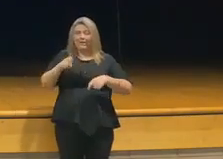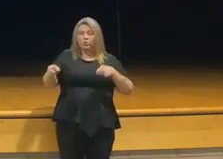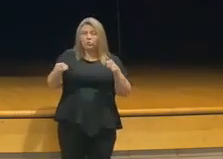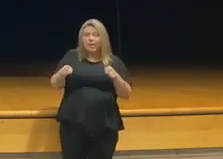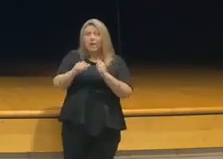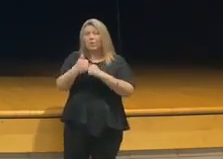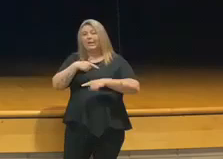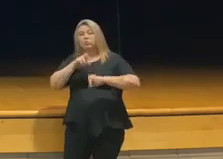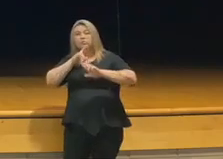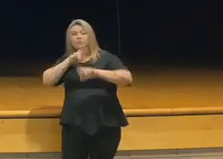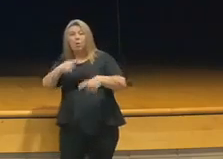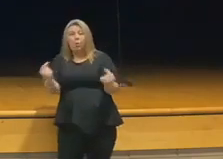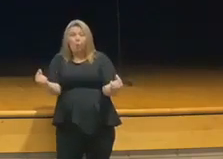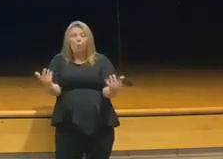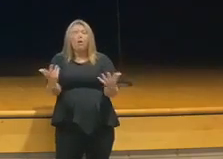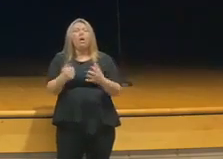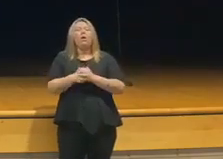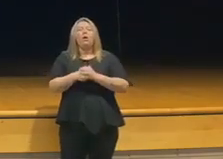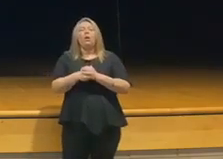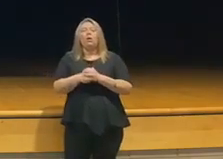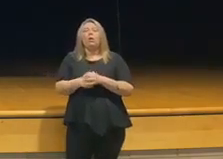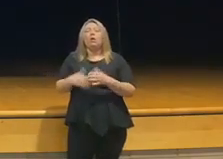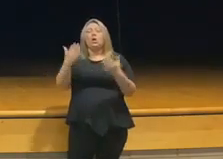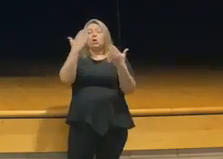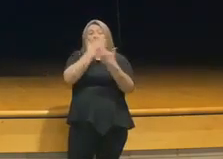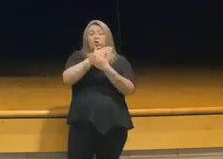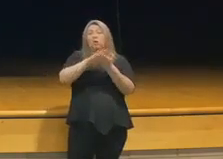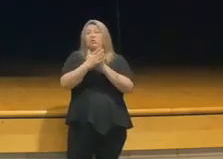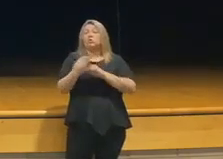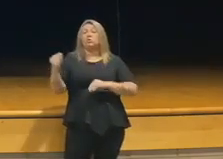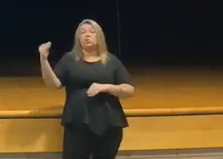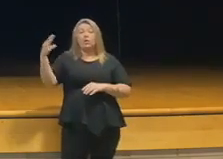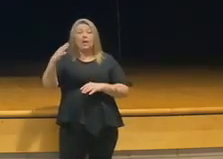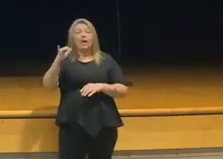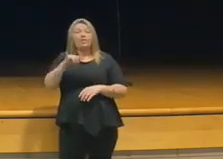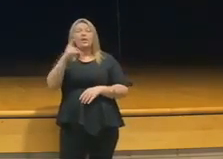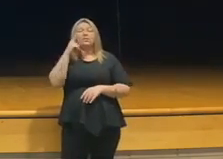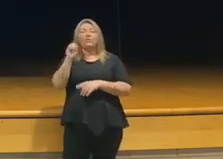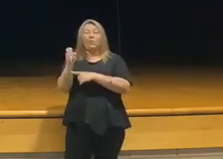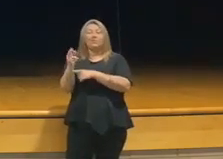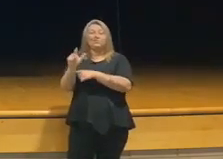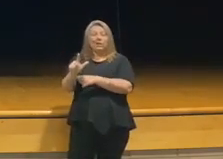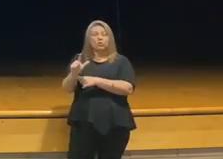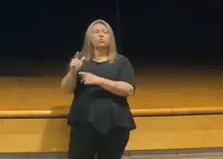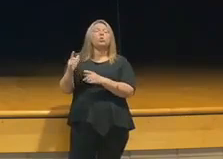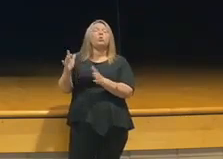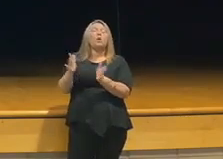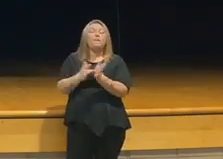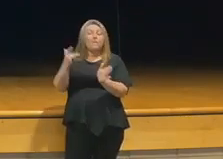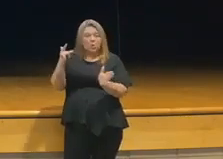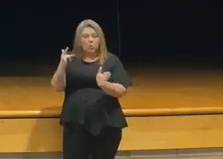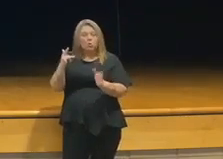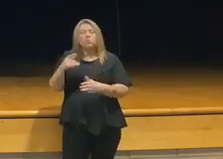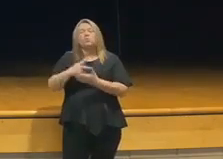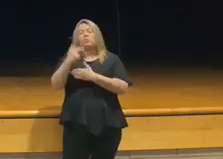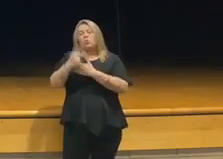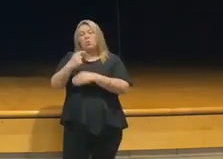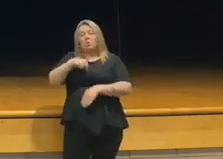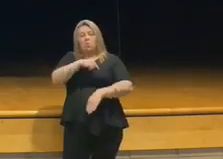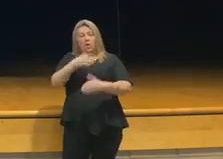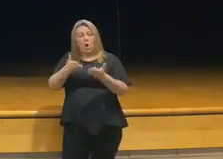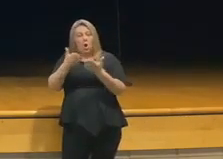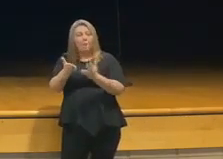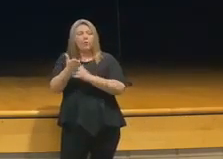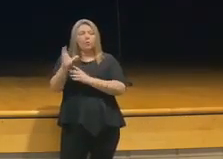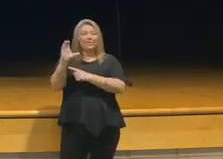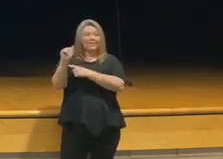should respond. Darkness to Light is a sexual abuse prevention and education program that we offer through the Child Advocacy